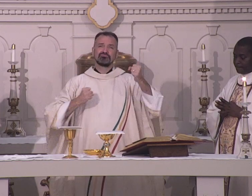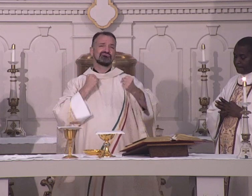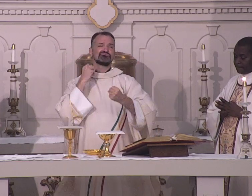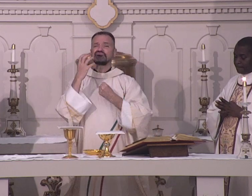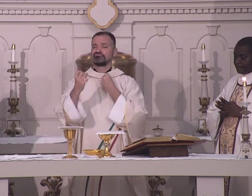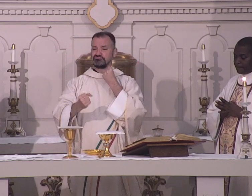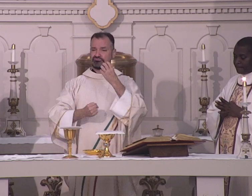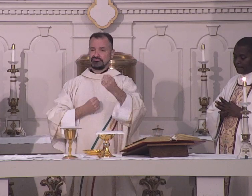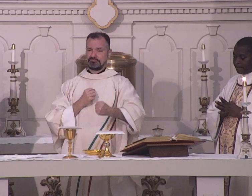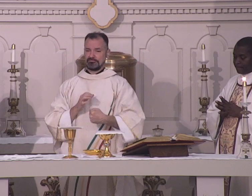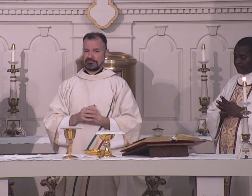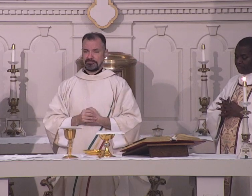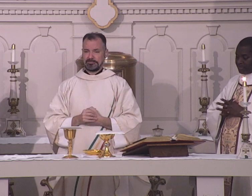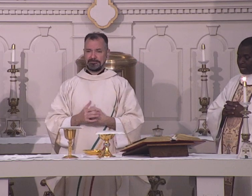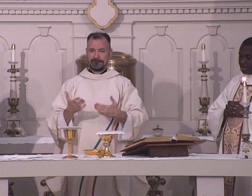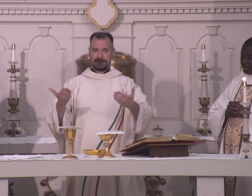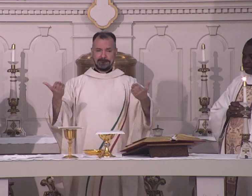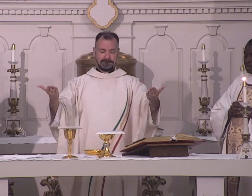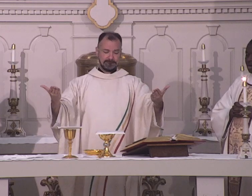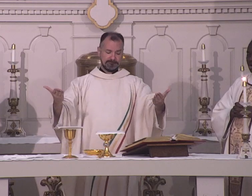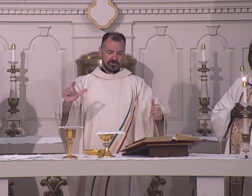voice we acclaim,